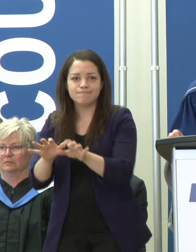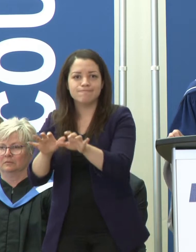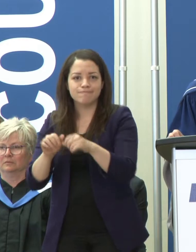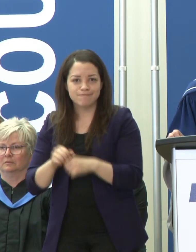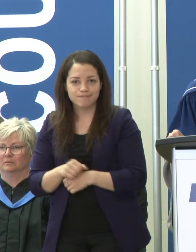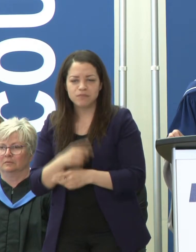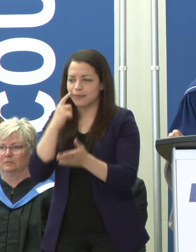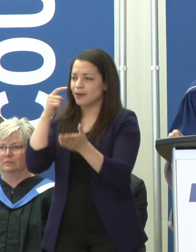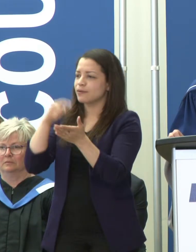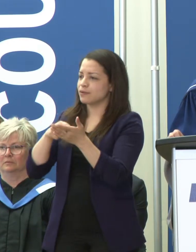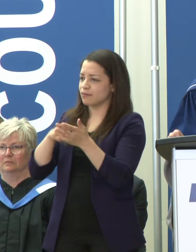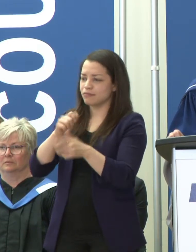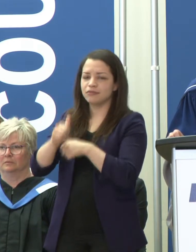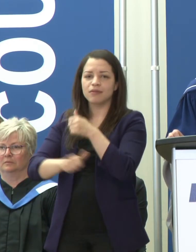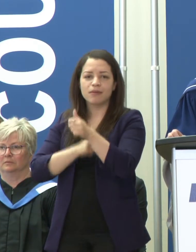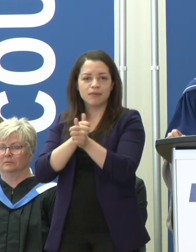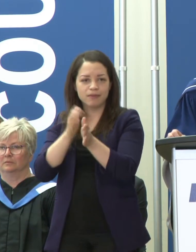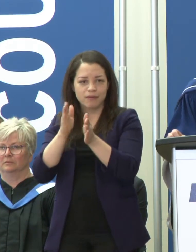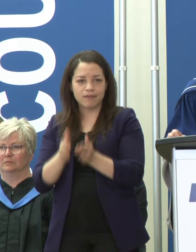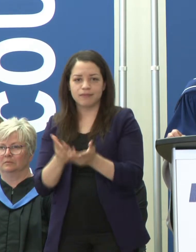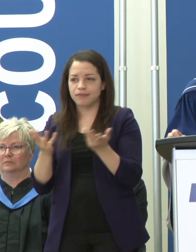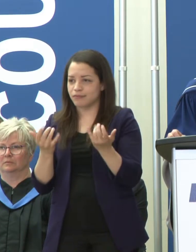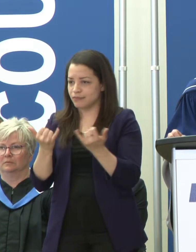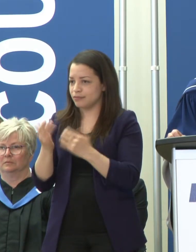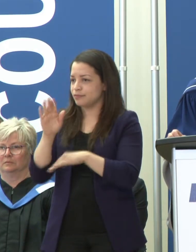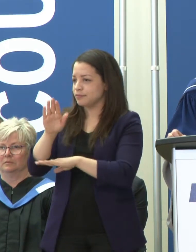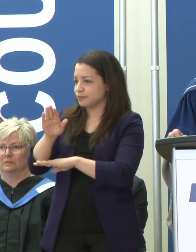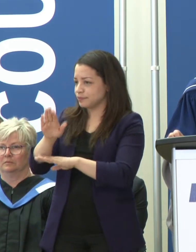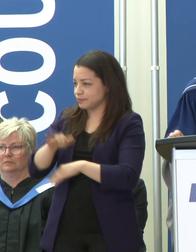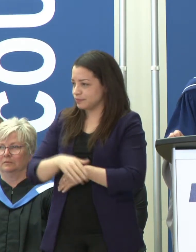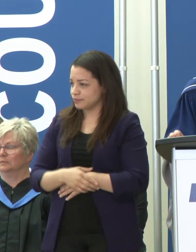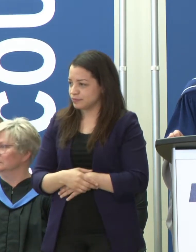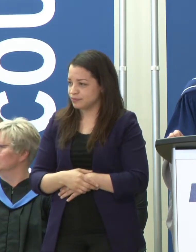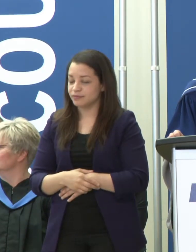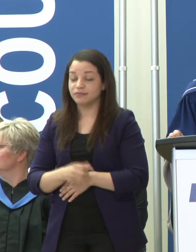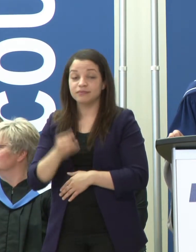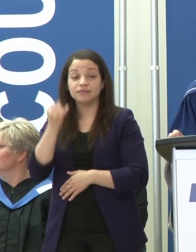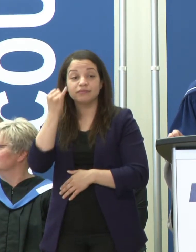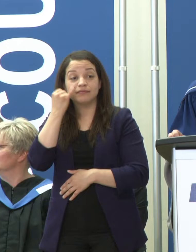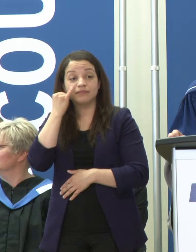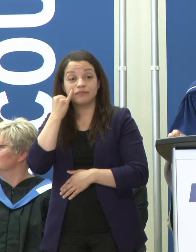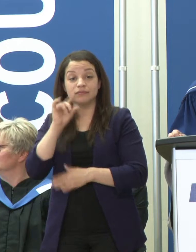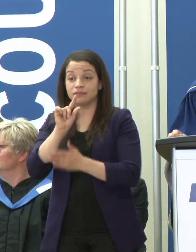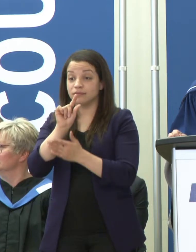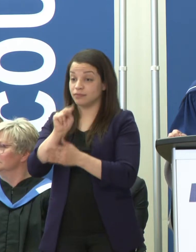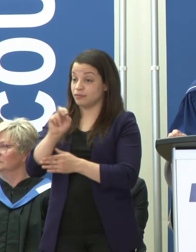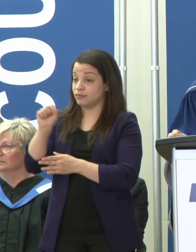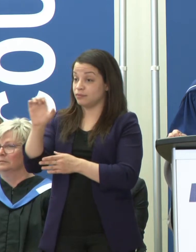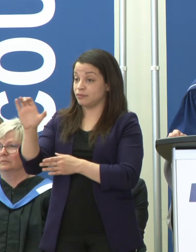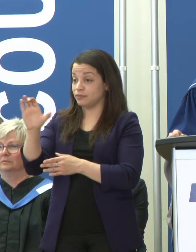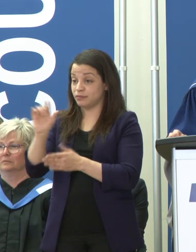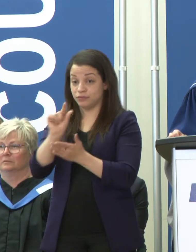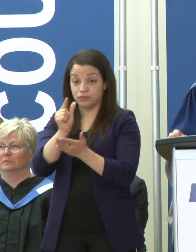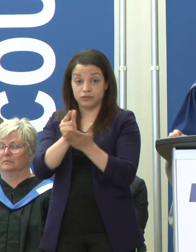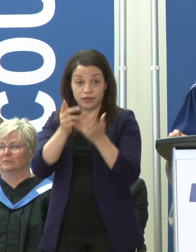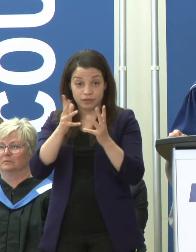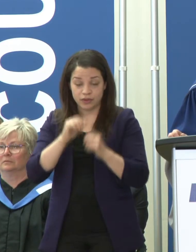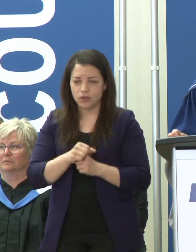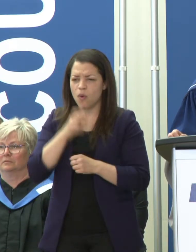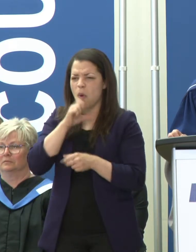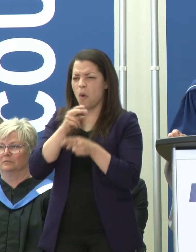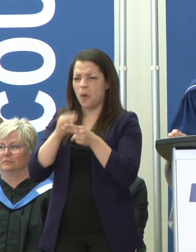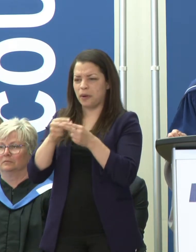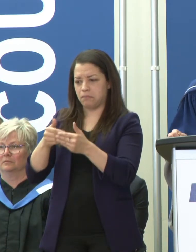our alumni who are joining us this afternoon. If you are a past graduate of NSCC or any of our